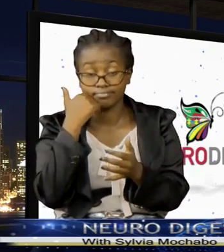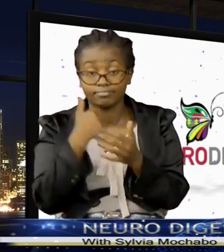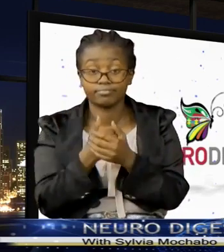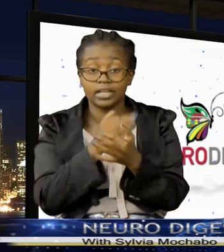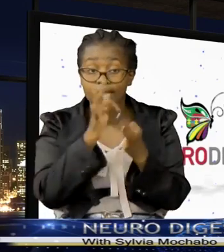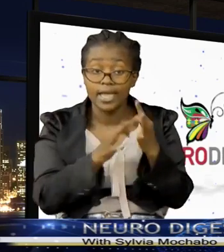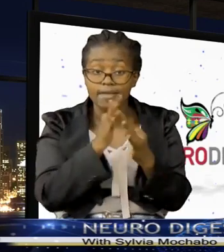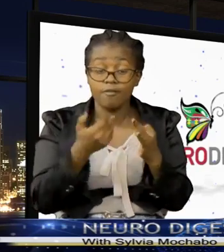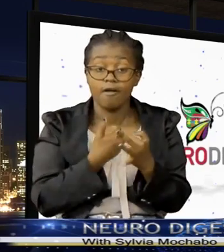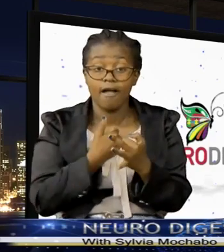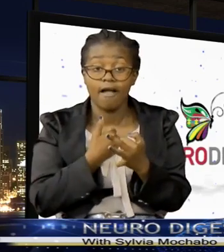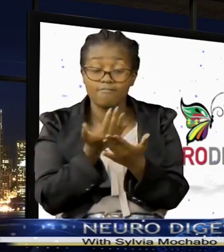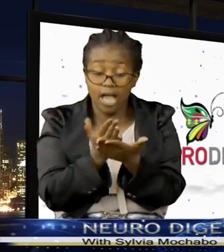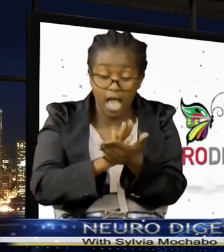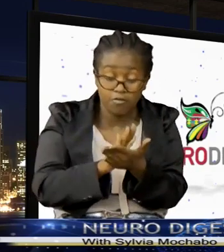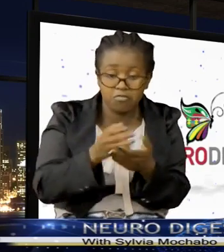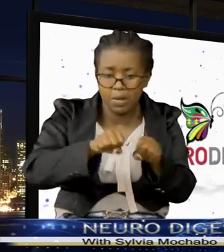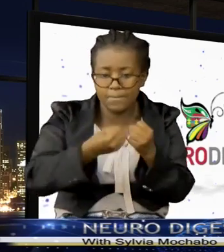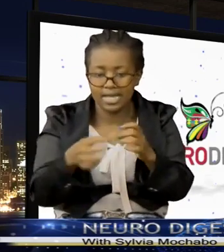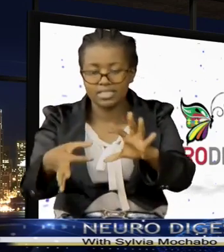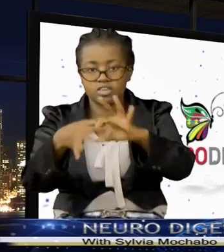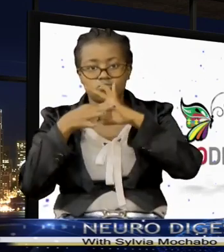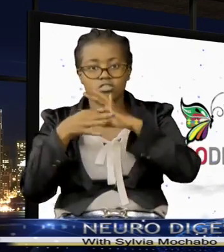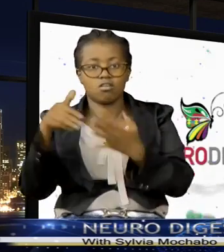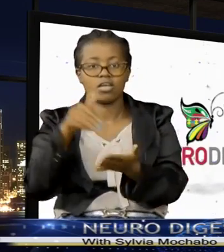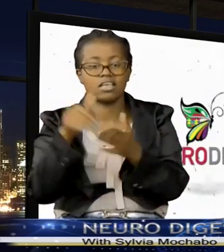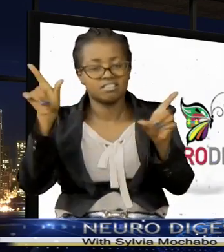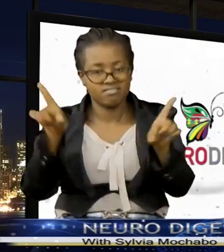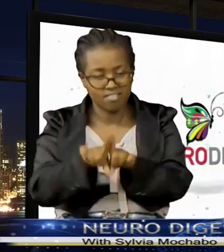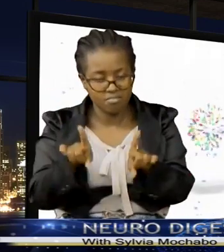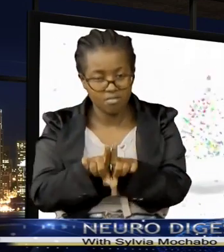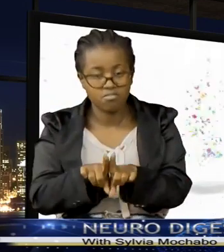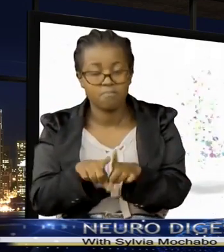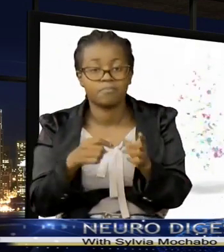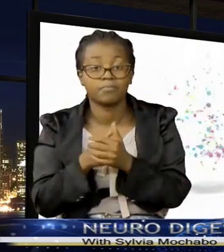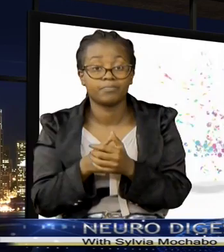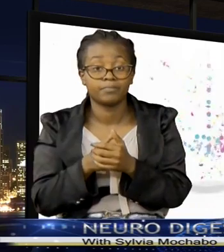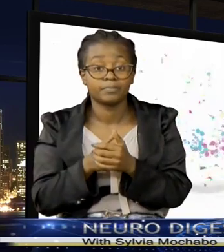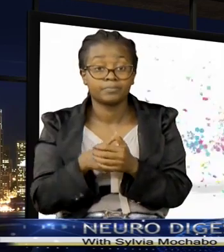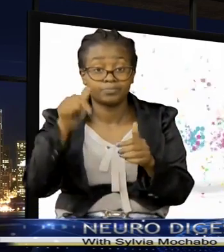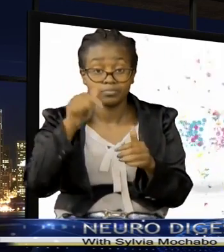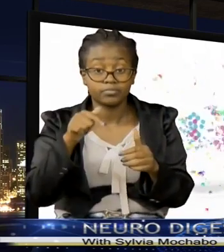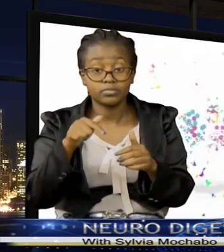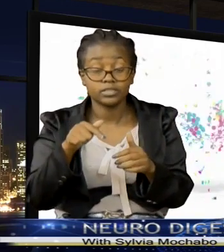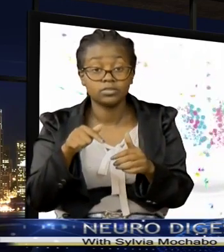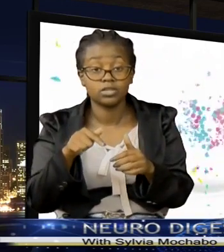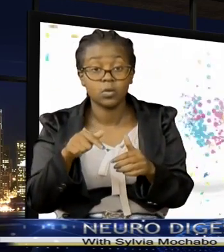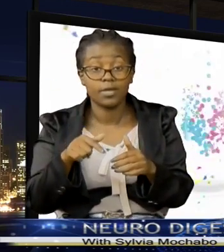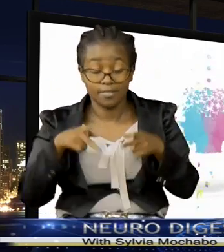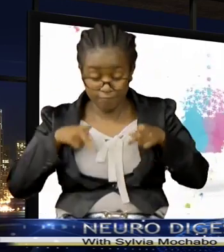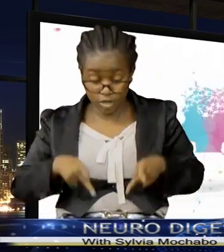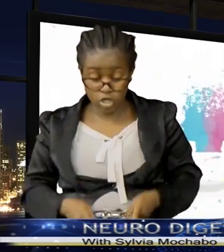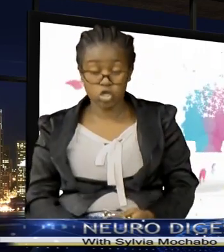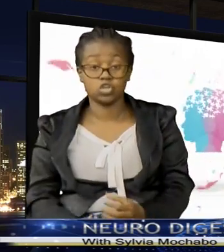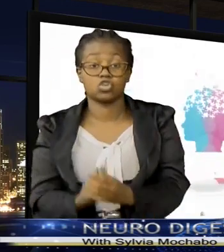if you have half of it breaking and joining again, that's the same thing. So it typically is associated with the physical